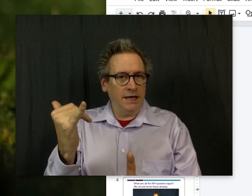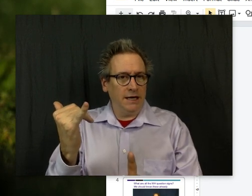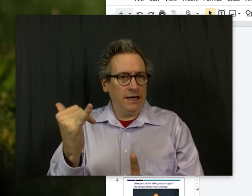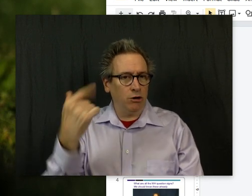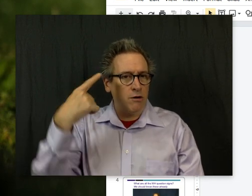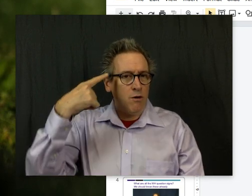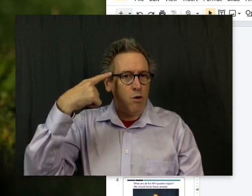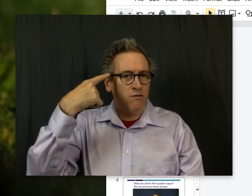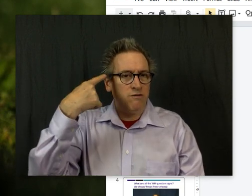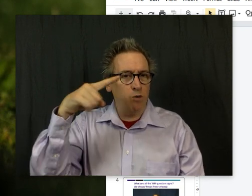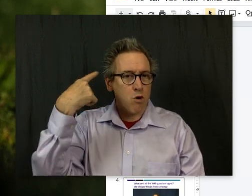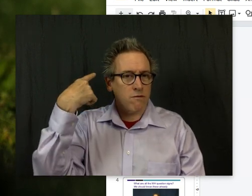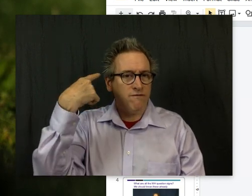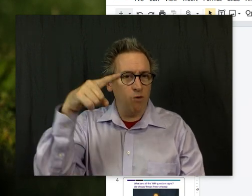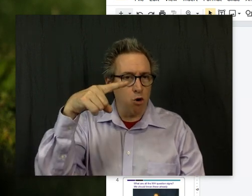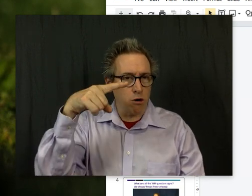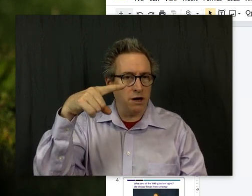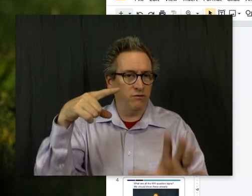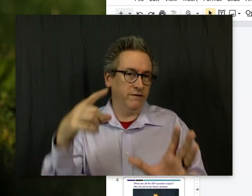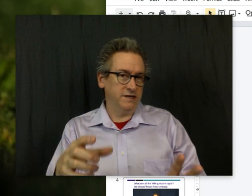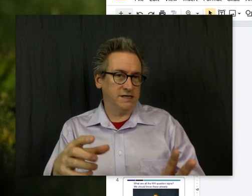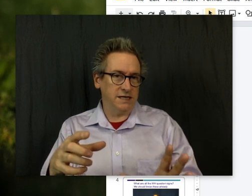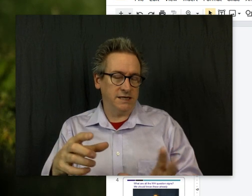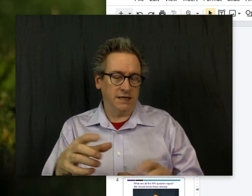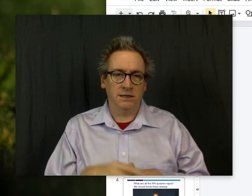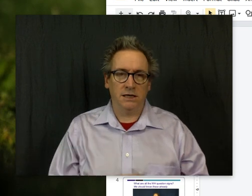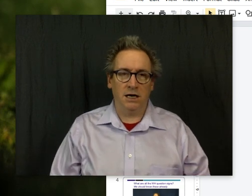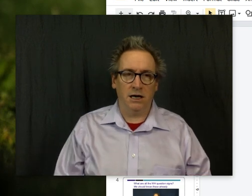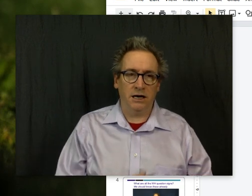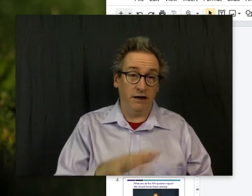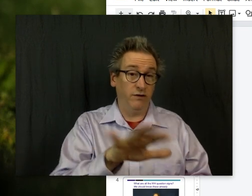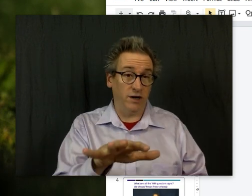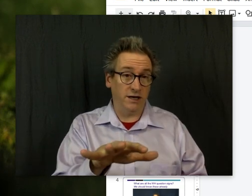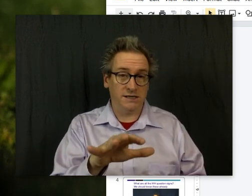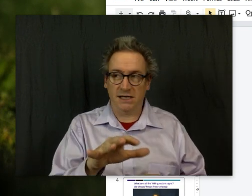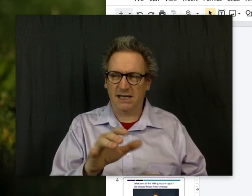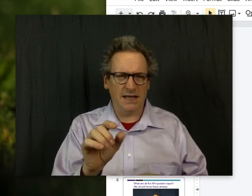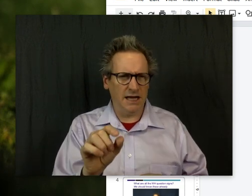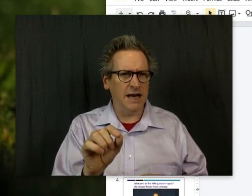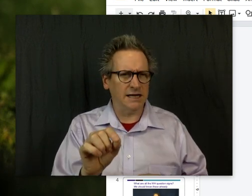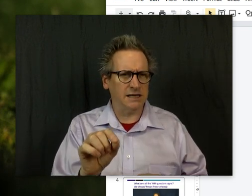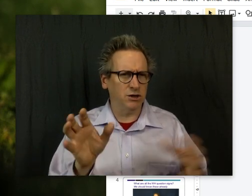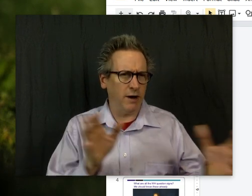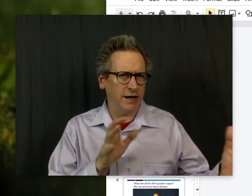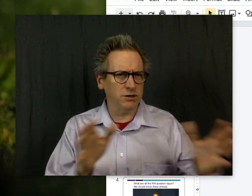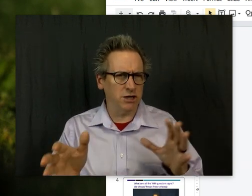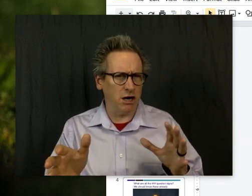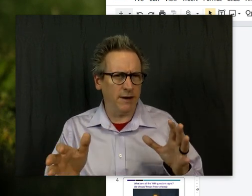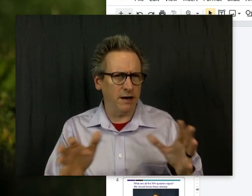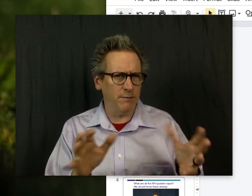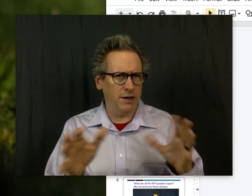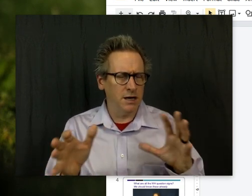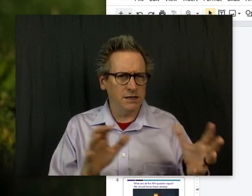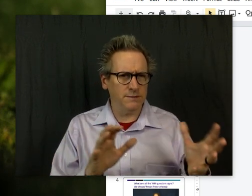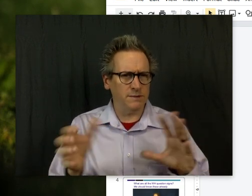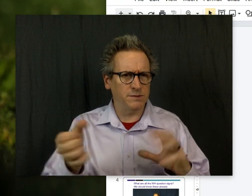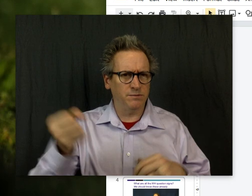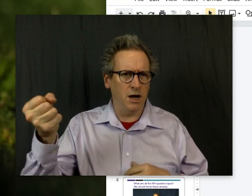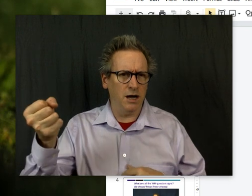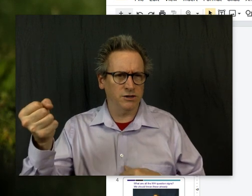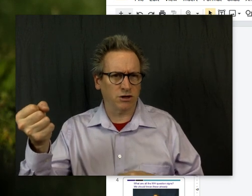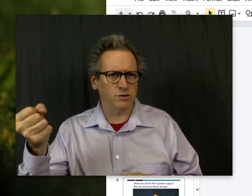including in here for if we've discussed it. If you've already discussed it. I think in ASL2 I usually talk about it, but